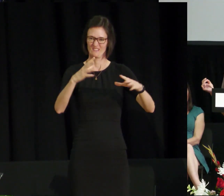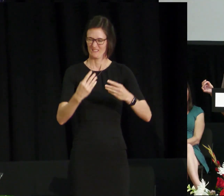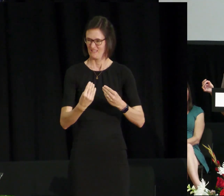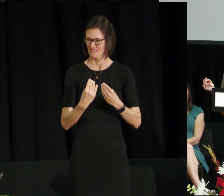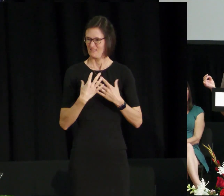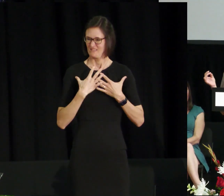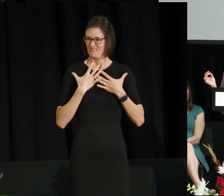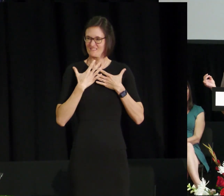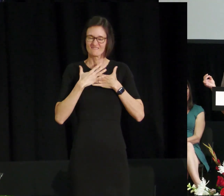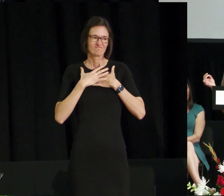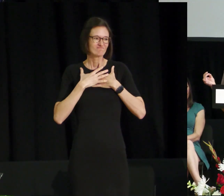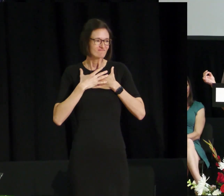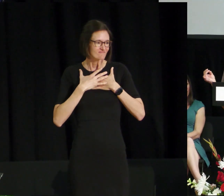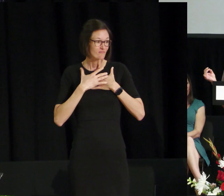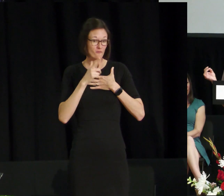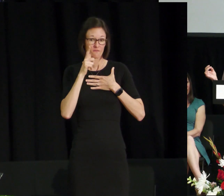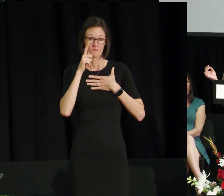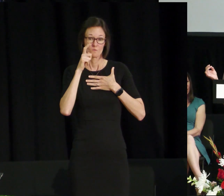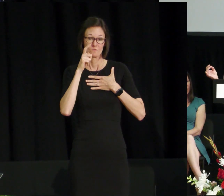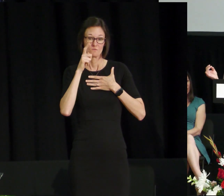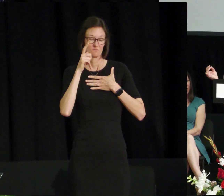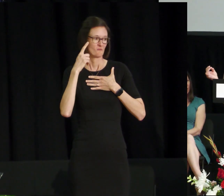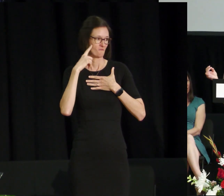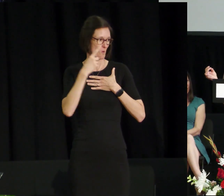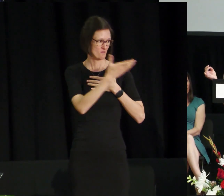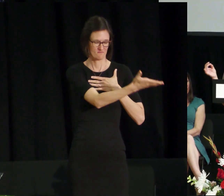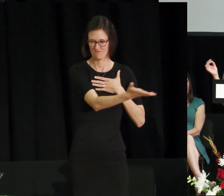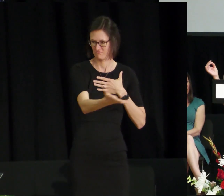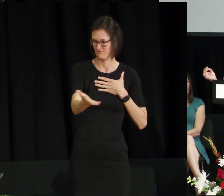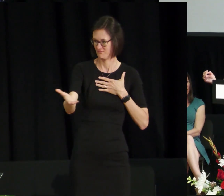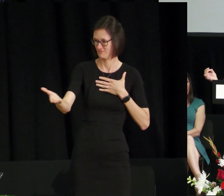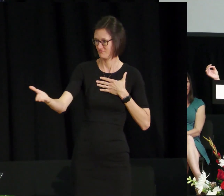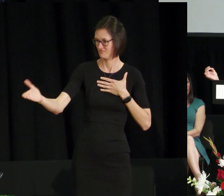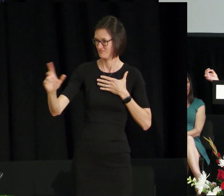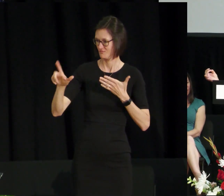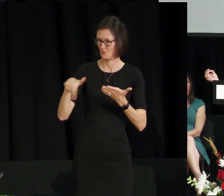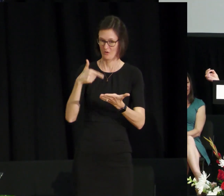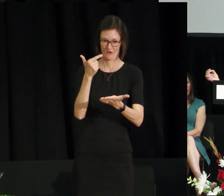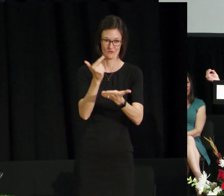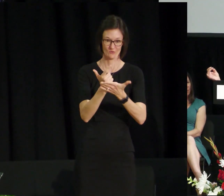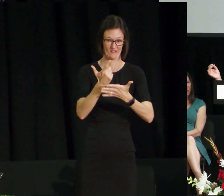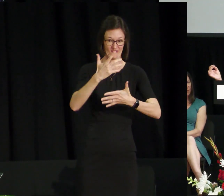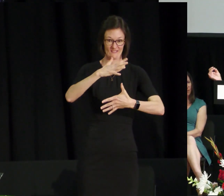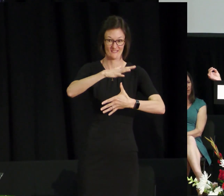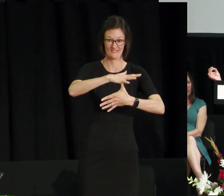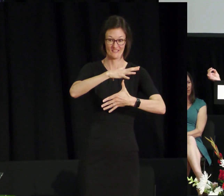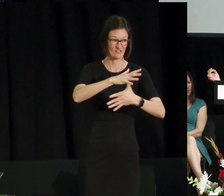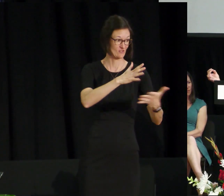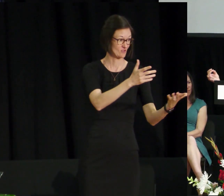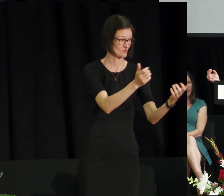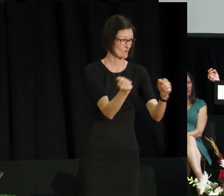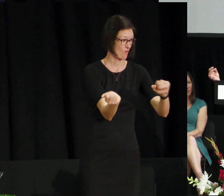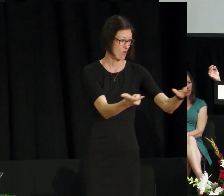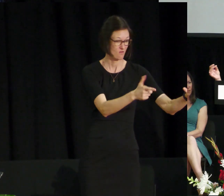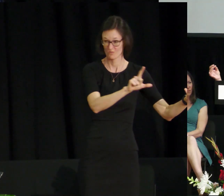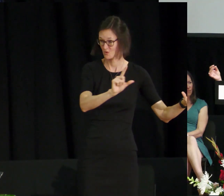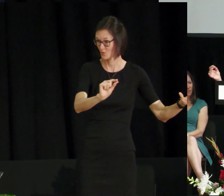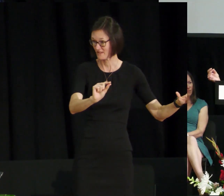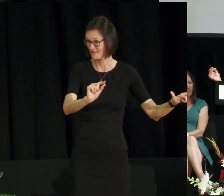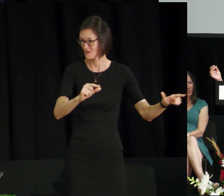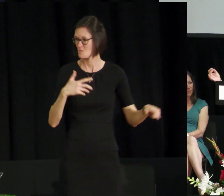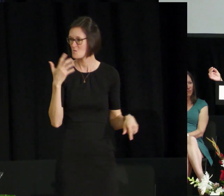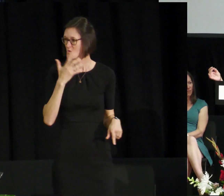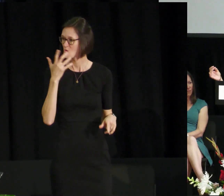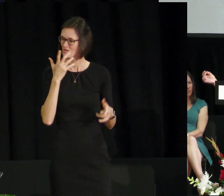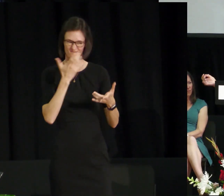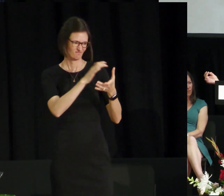our graduating seniors All 20 of them Congratulations You have made it And